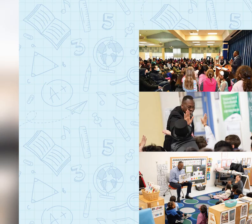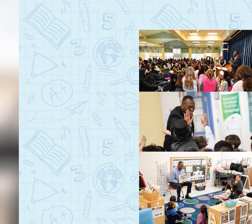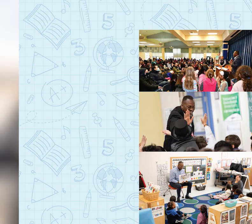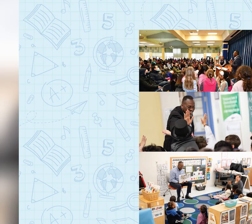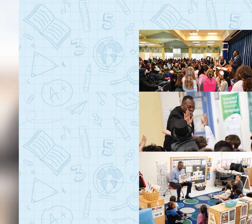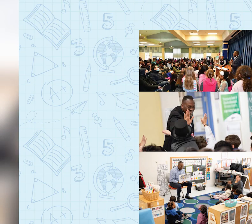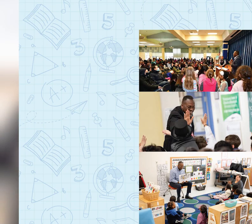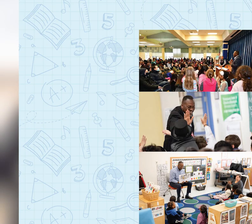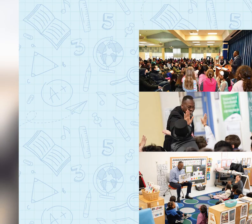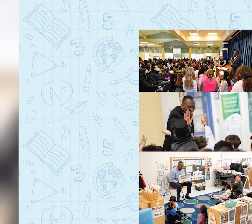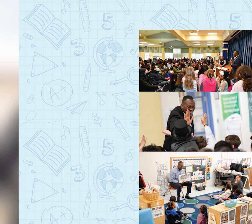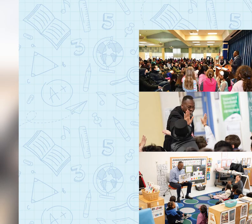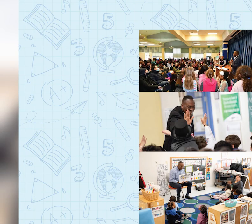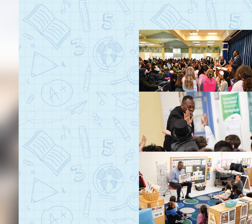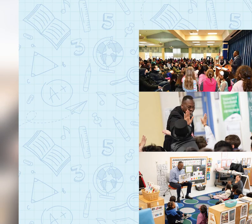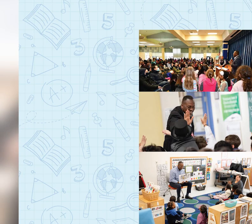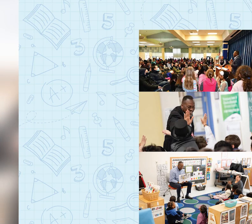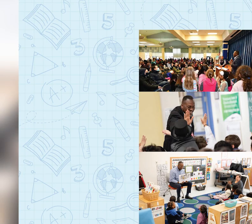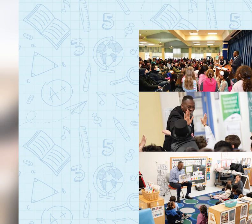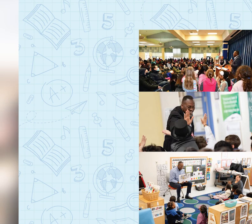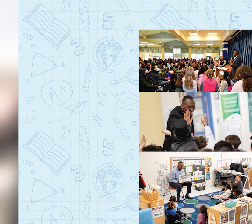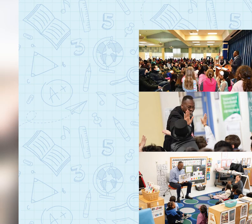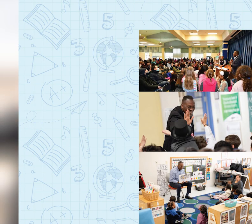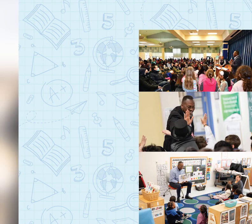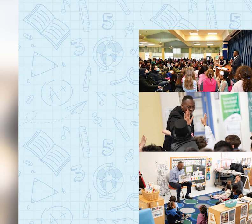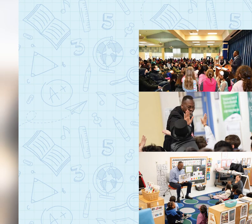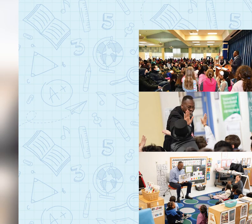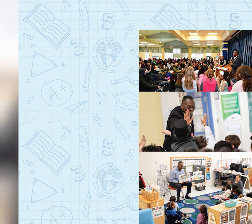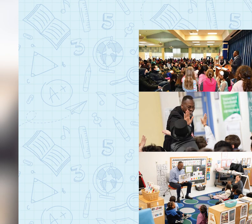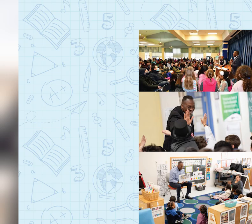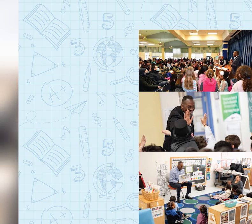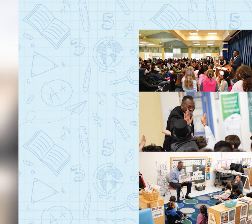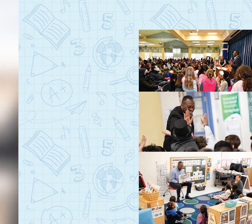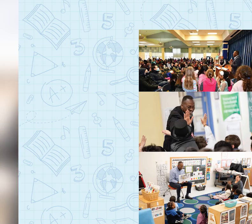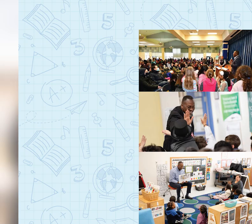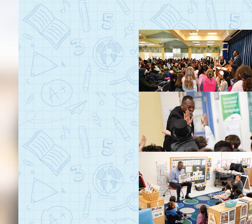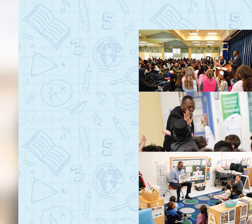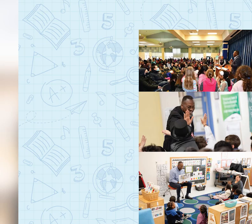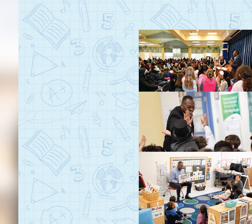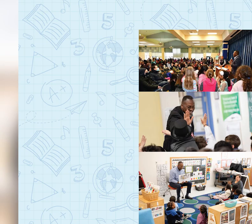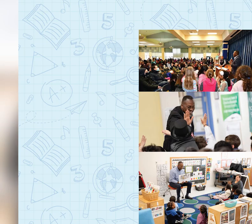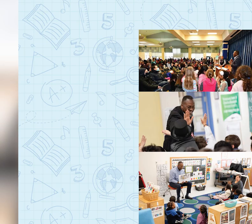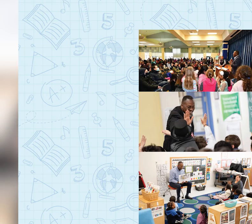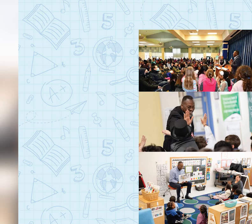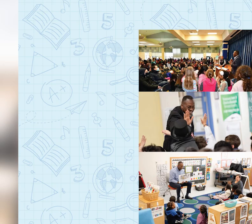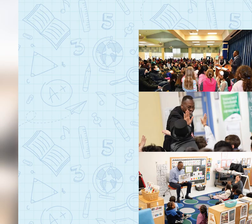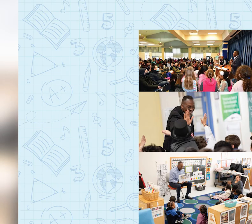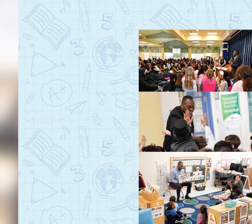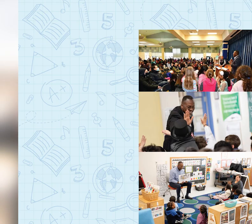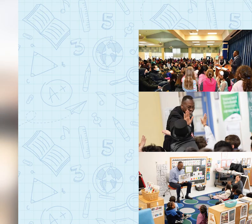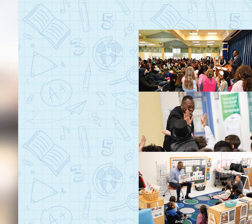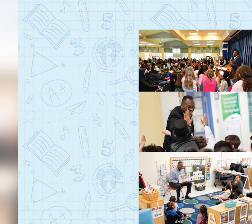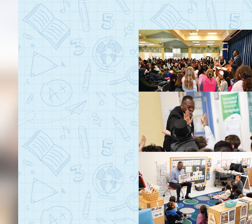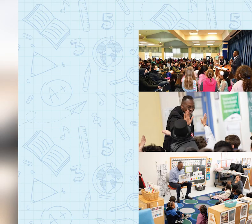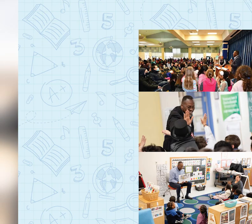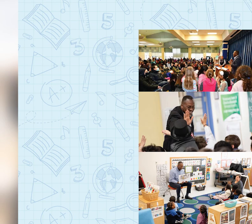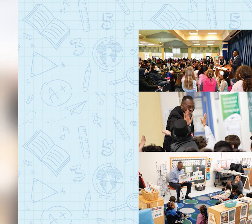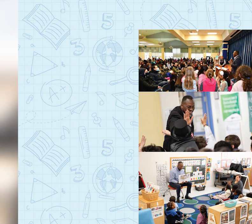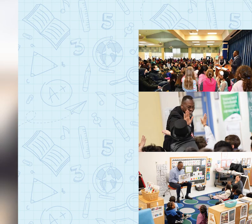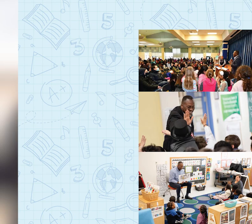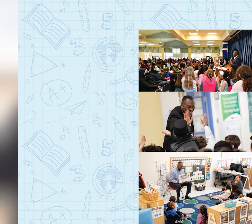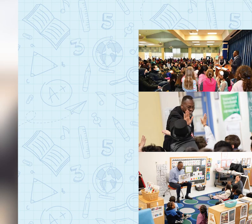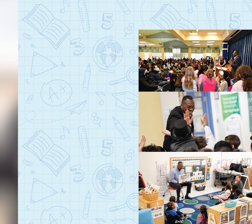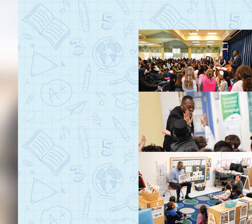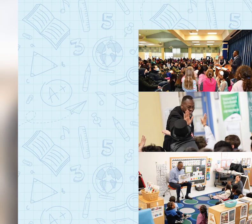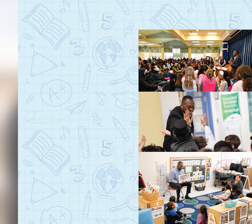foundation we build for our children in their earliest years shapes everything that follows. This budget adds